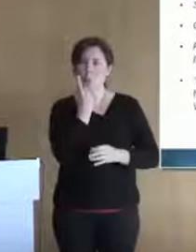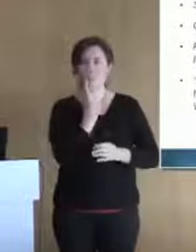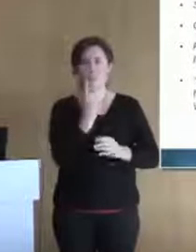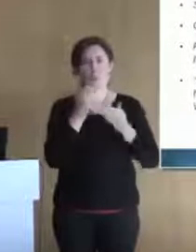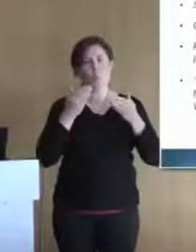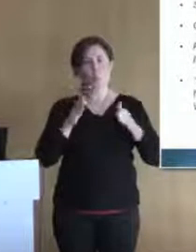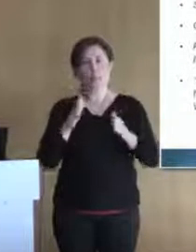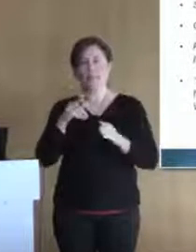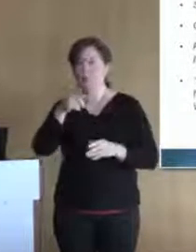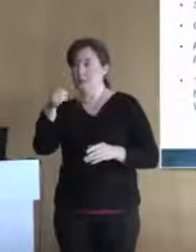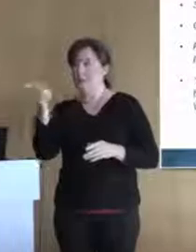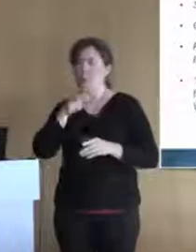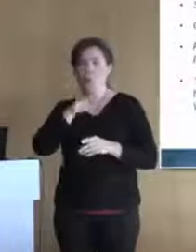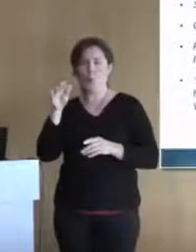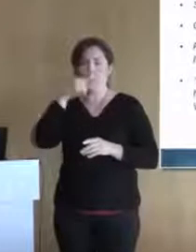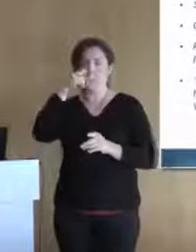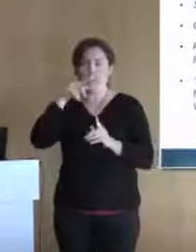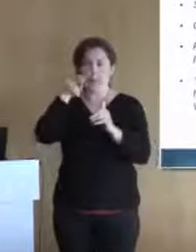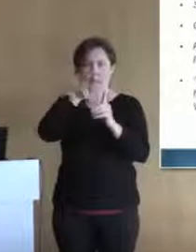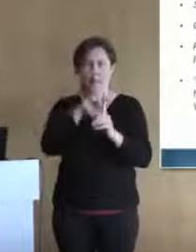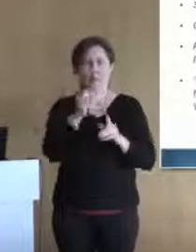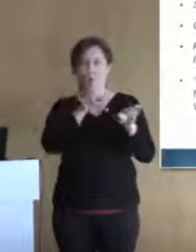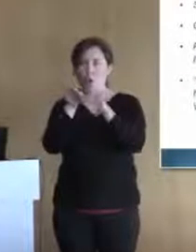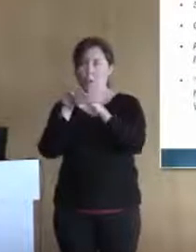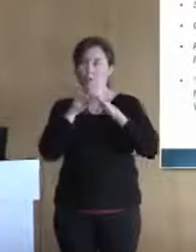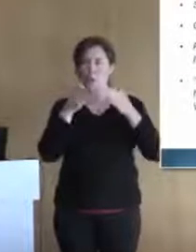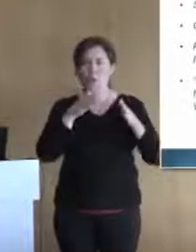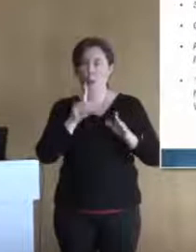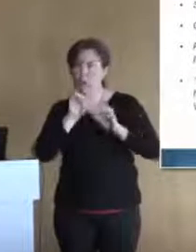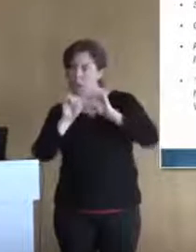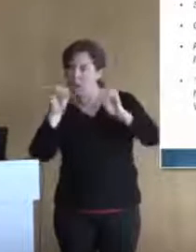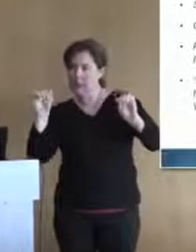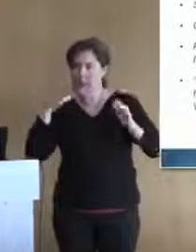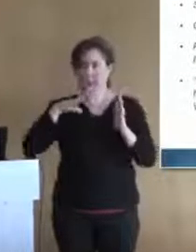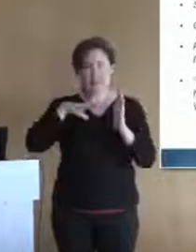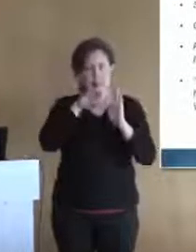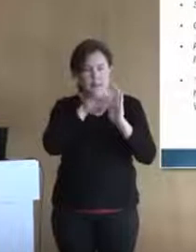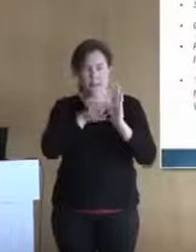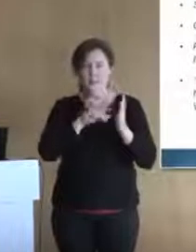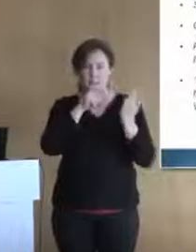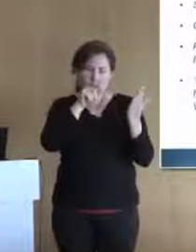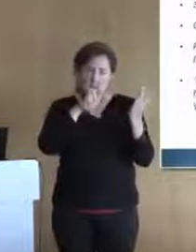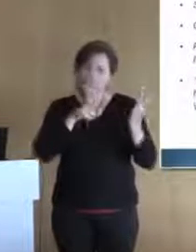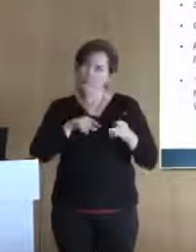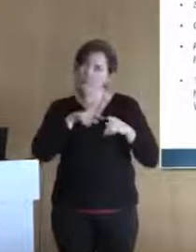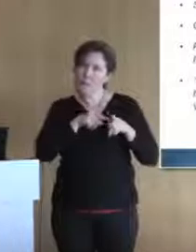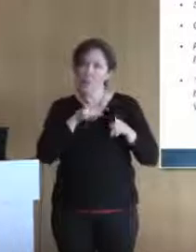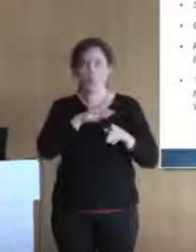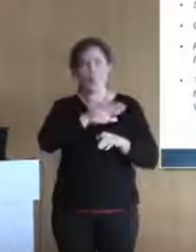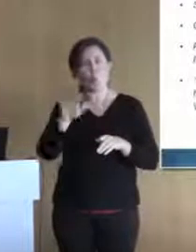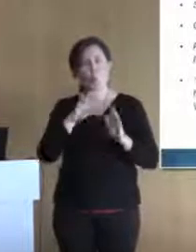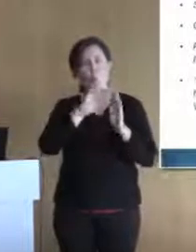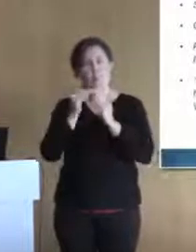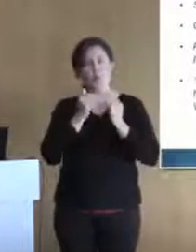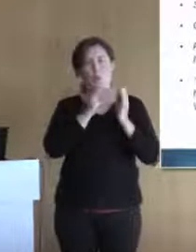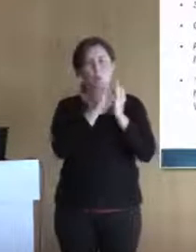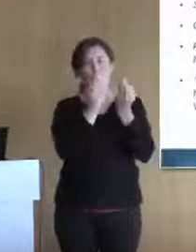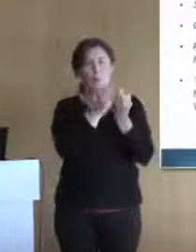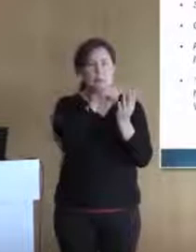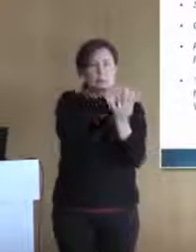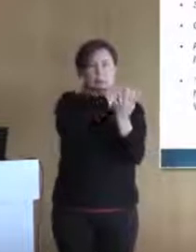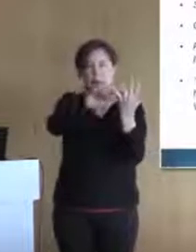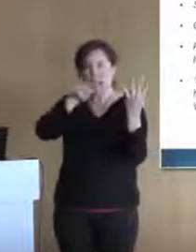understand how you get access and how priorities get sent. So the purpose, as the Minister said, was let's have a single way that